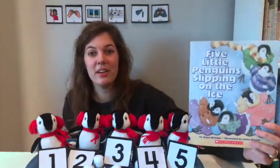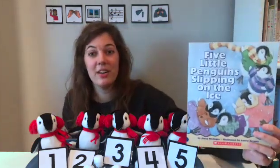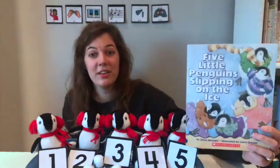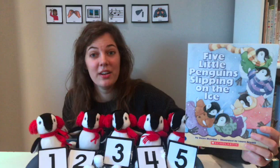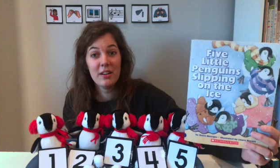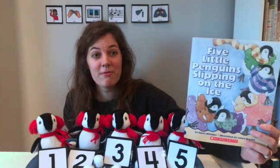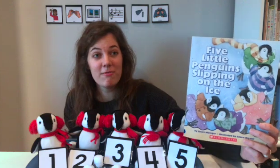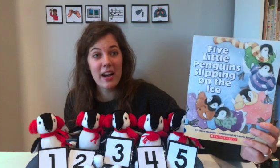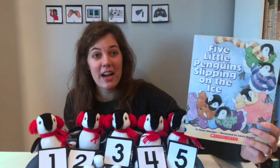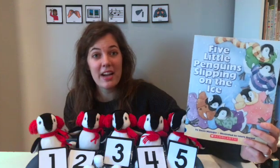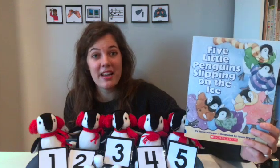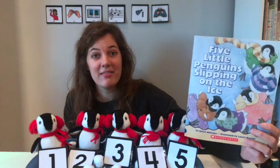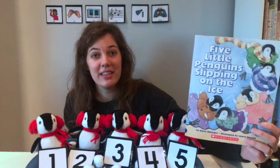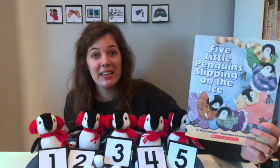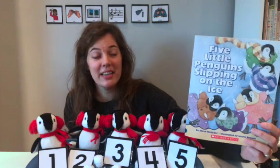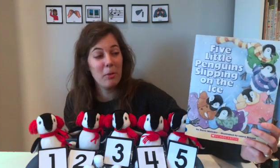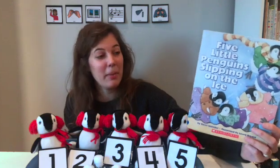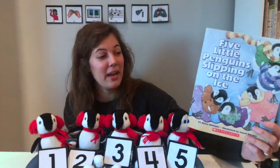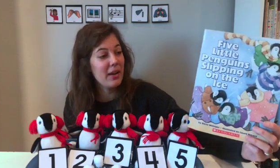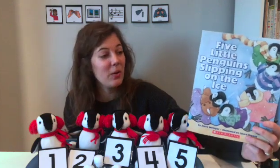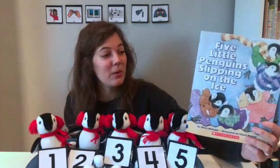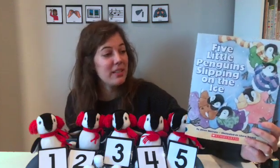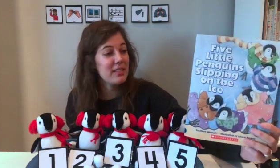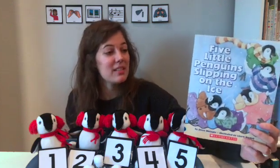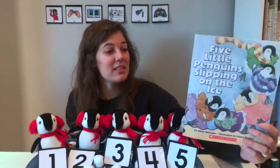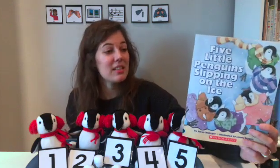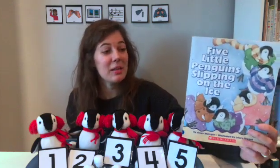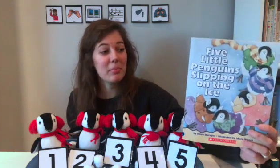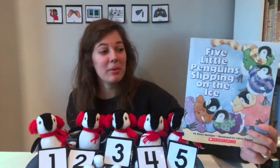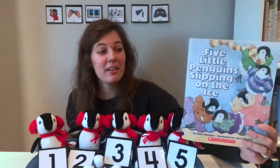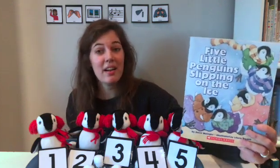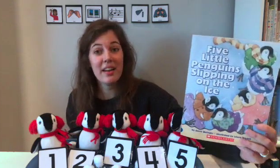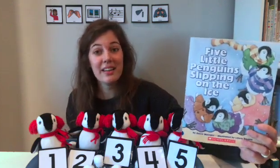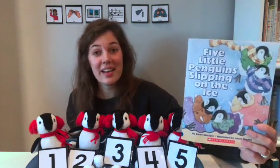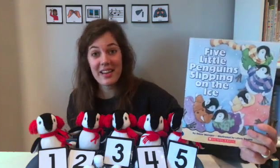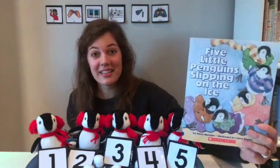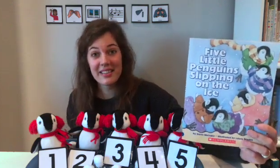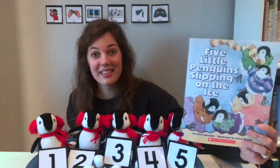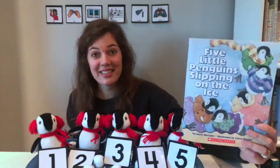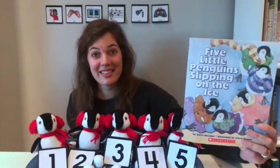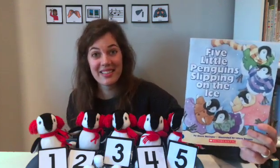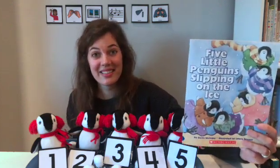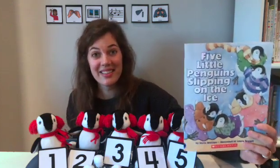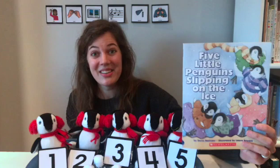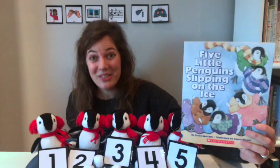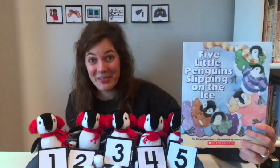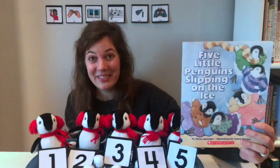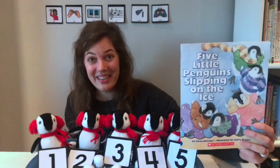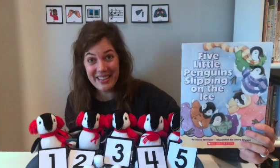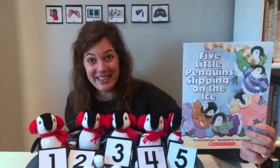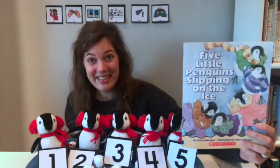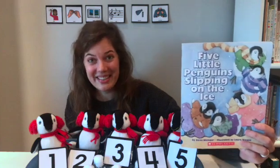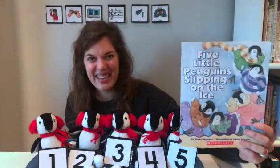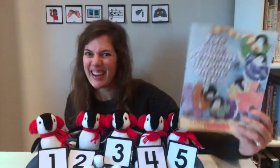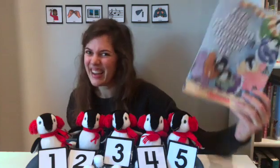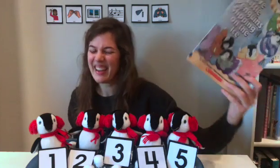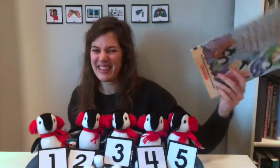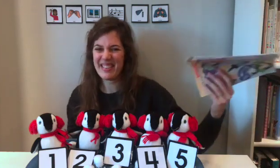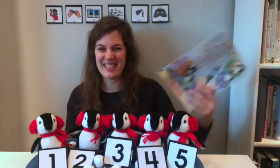called Five Little Penguins Slipping on the Ice. Should we read it? I think we should take